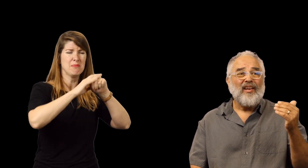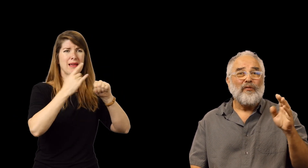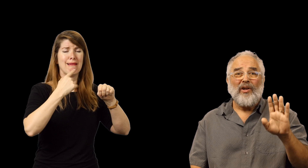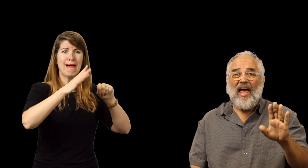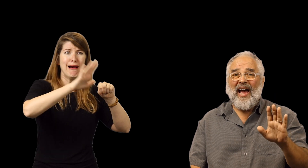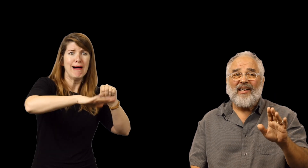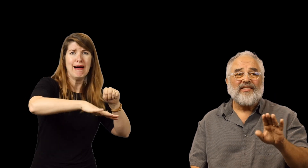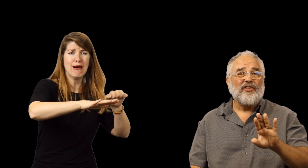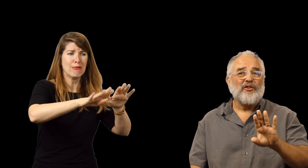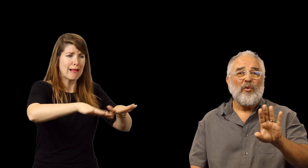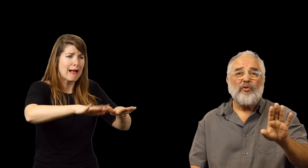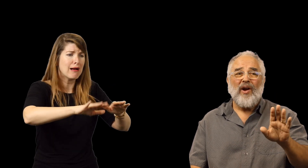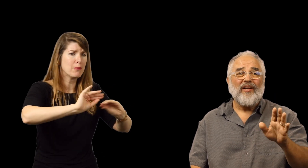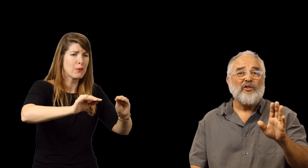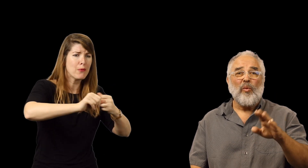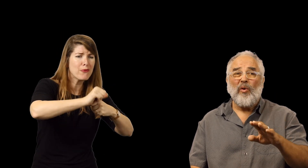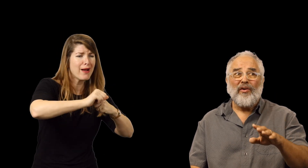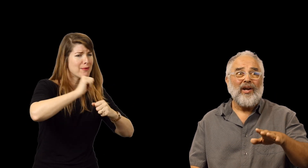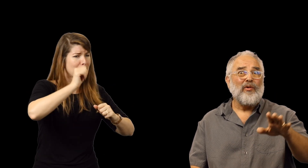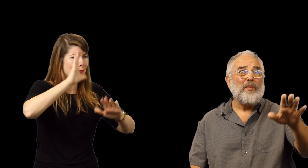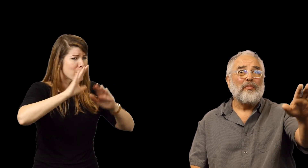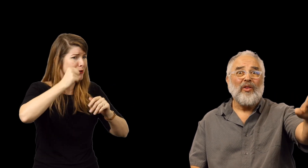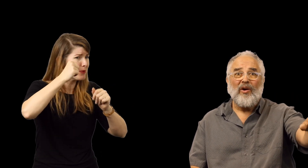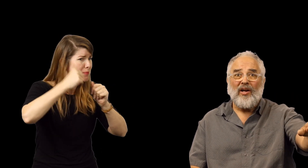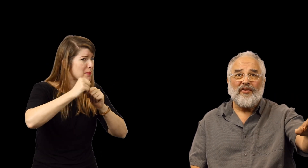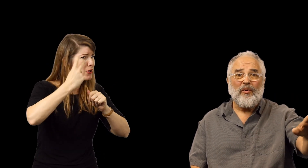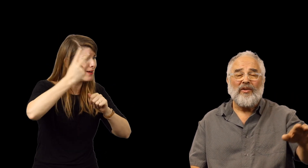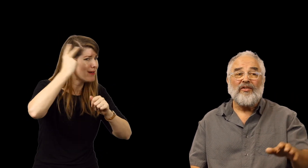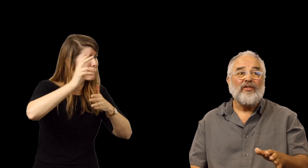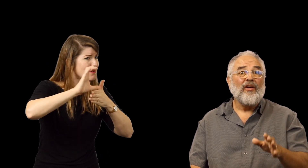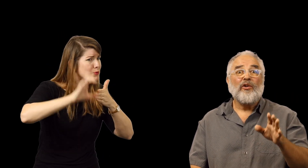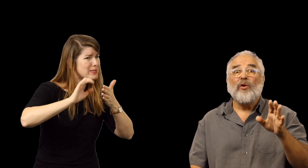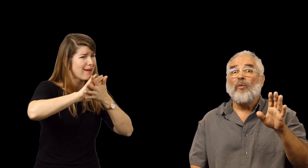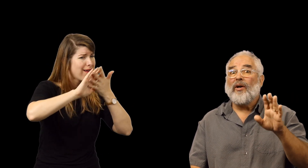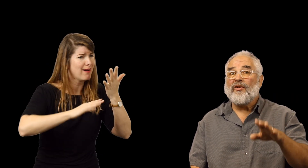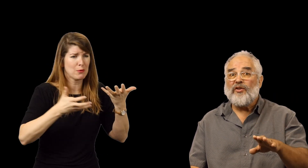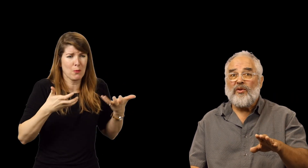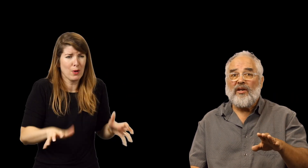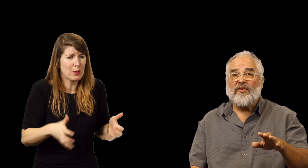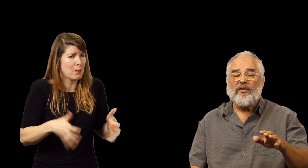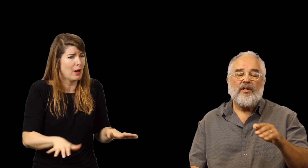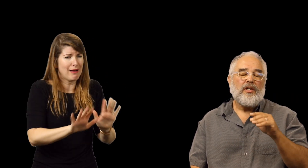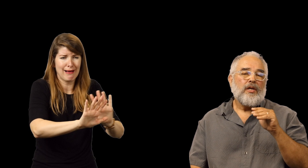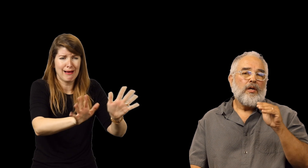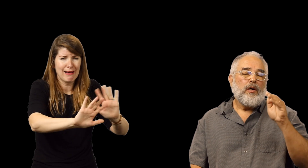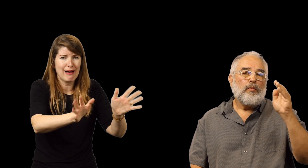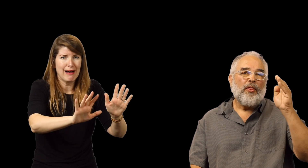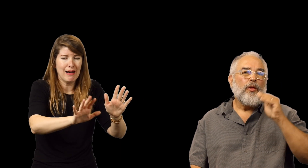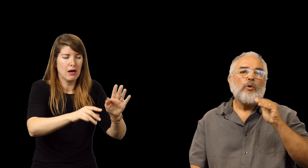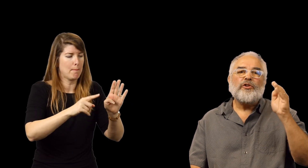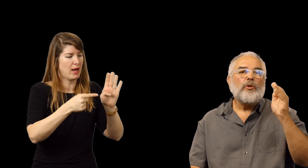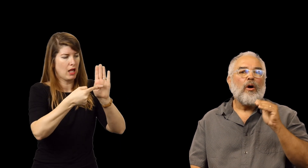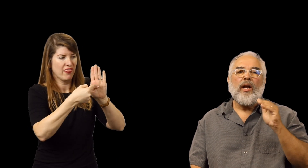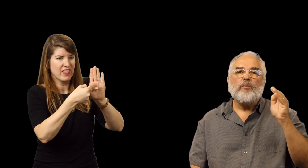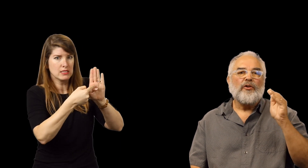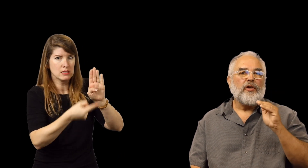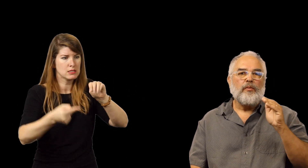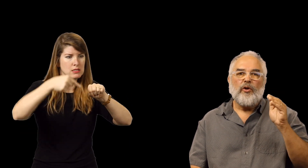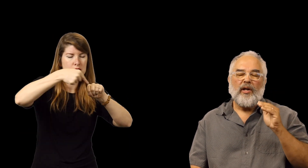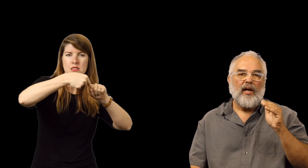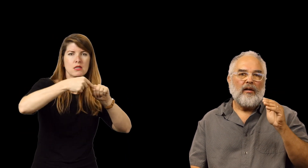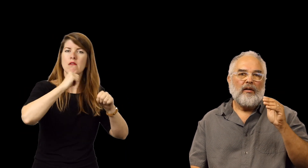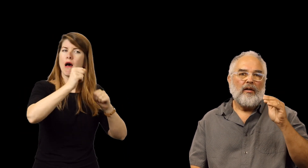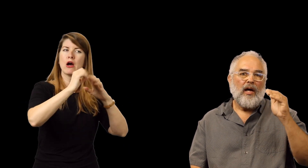may be saying, relax, there's no threat, don't worry, remember the consequences, you don't want to do this. But those 2 aren't able